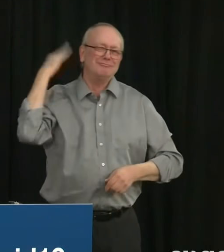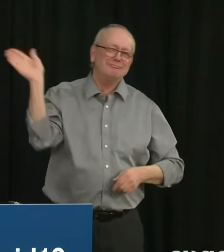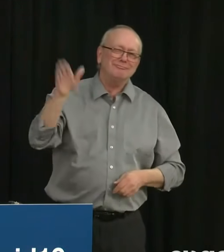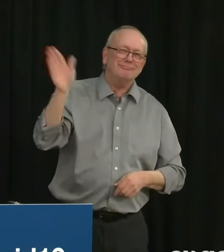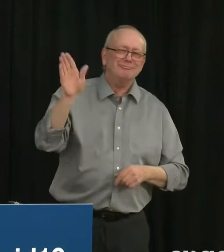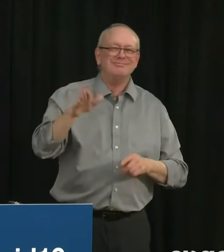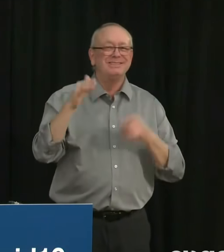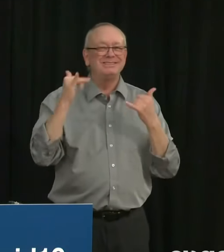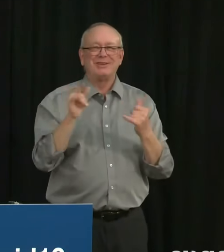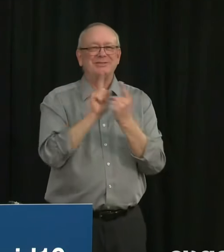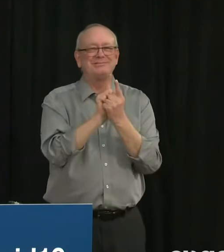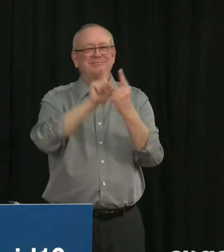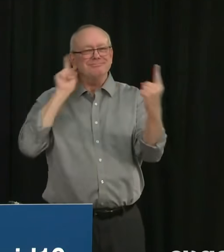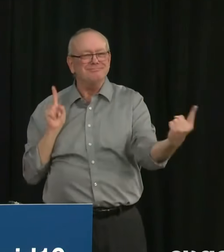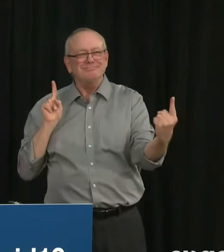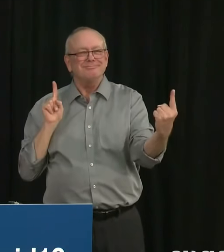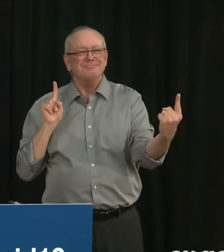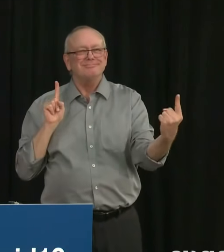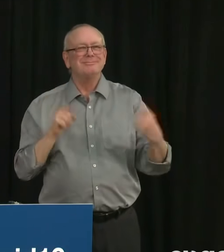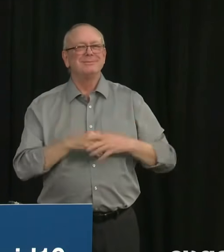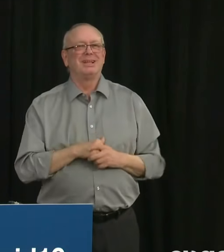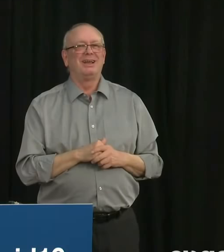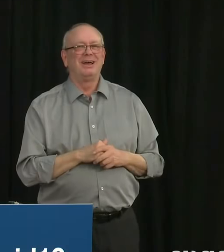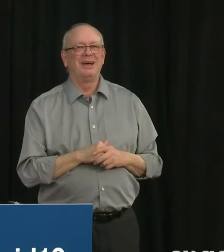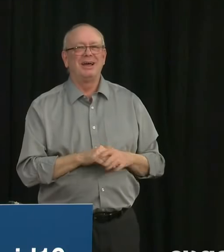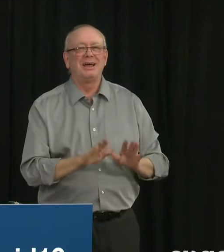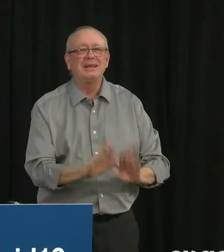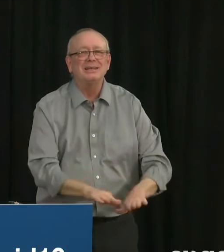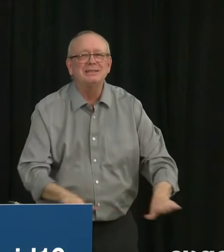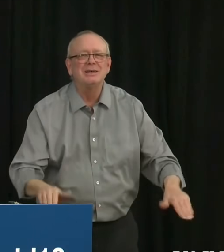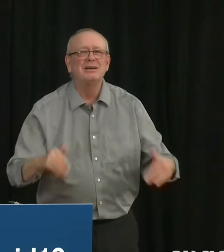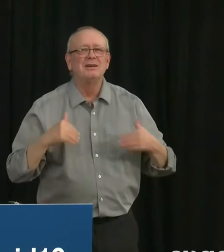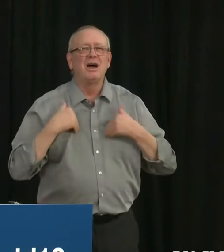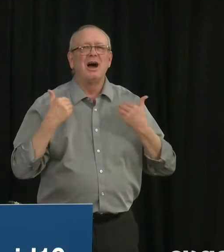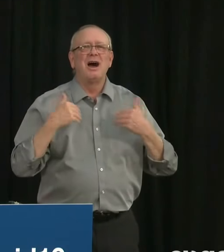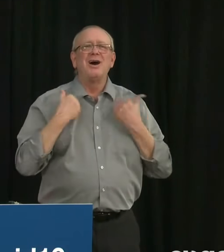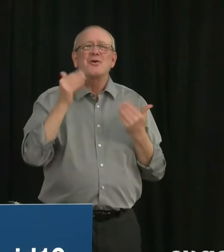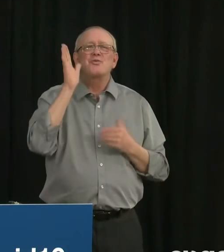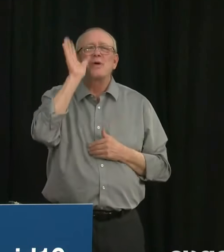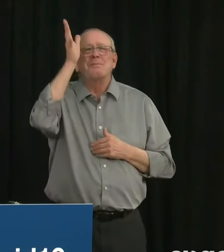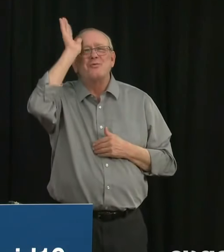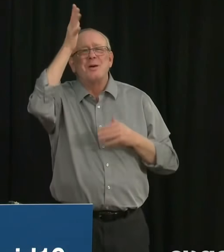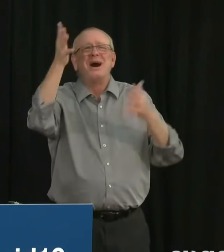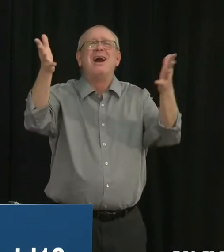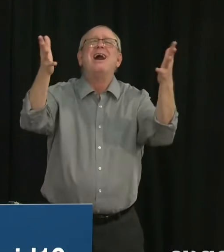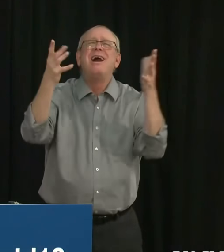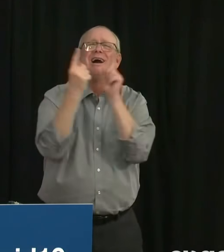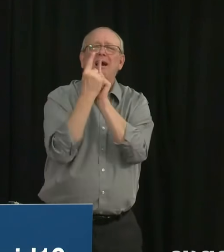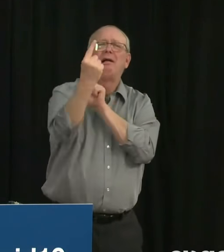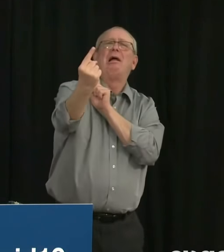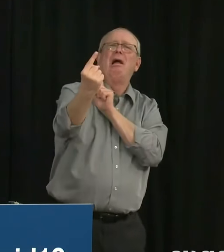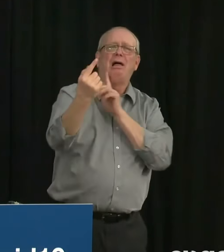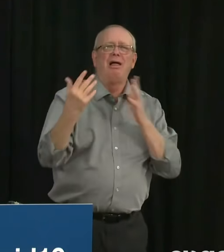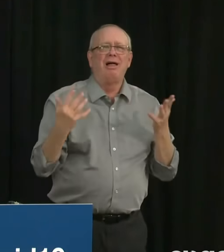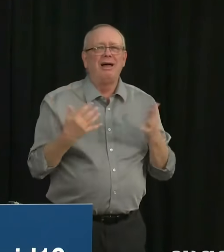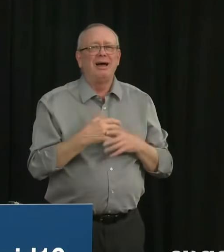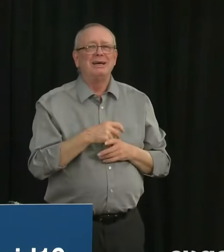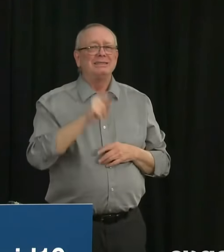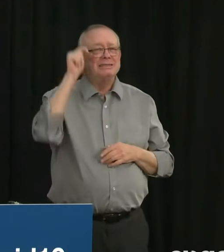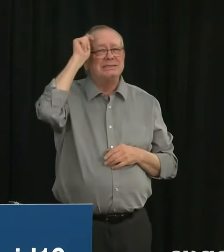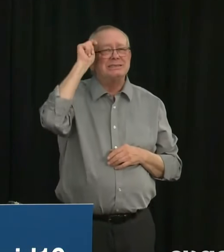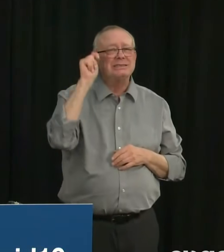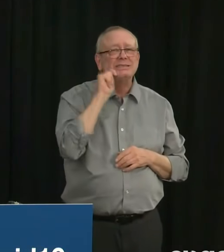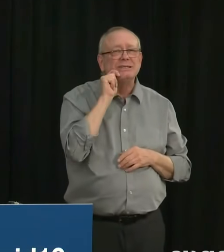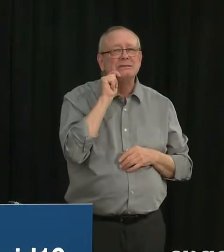it is hard to keep young children and their grandparents apart and have young teens confined to home instead of sending them off to